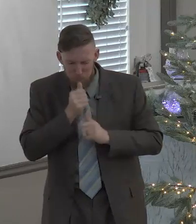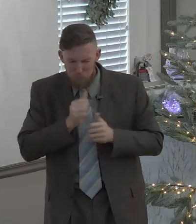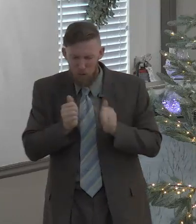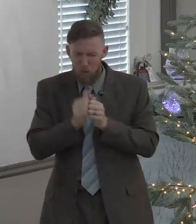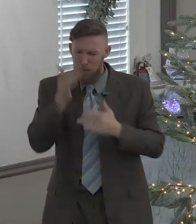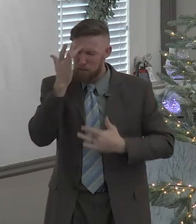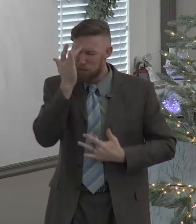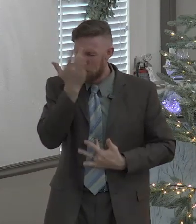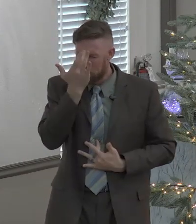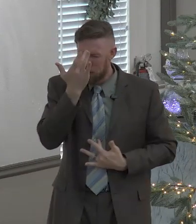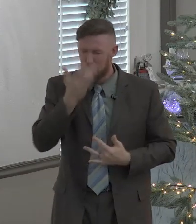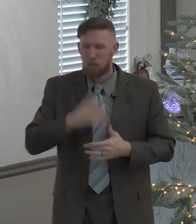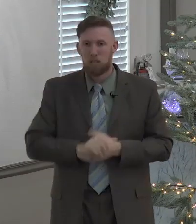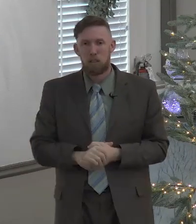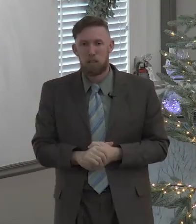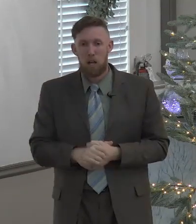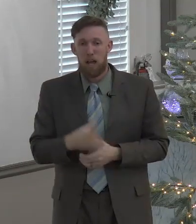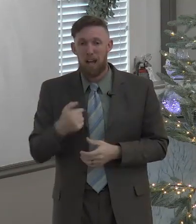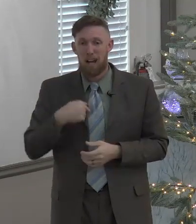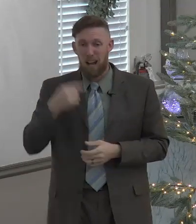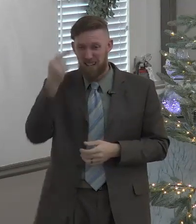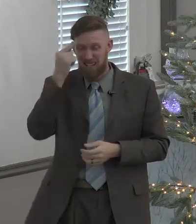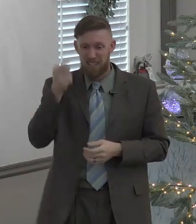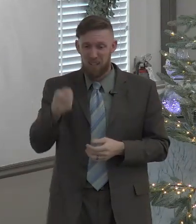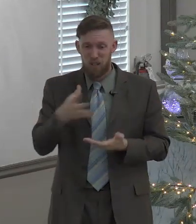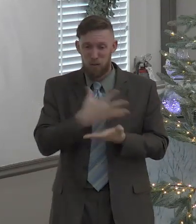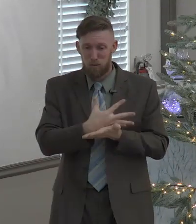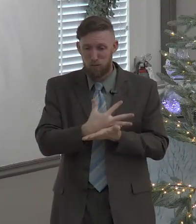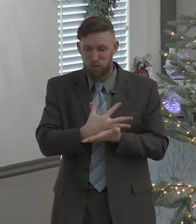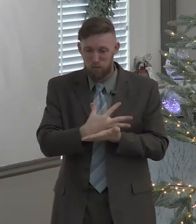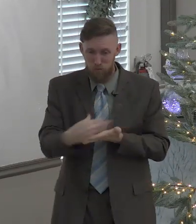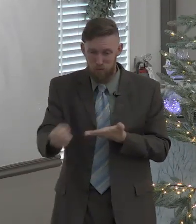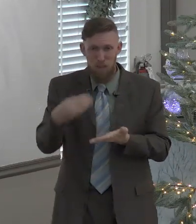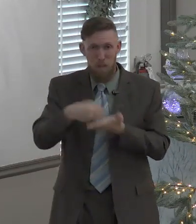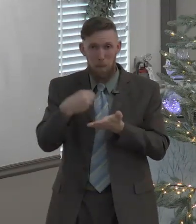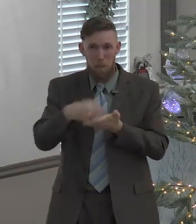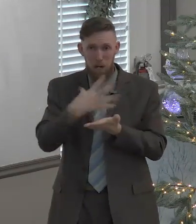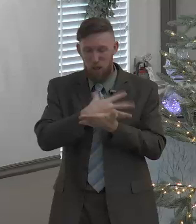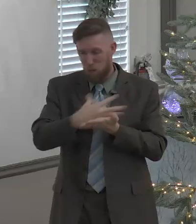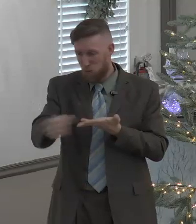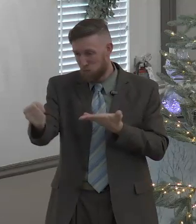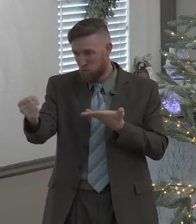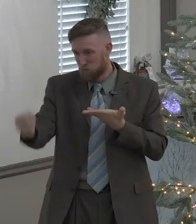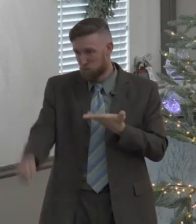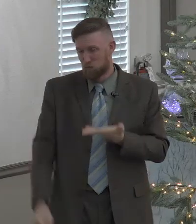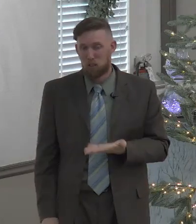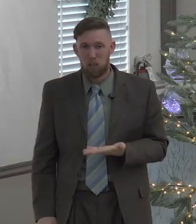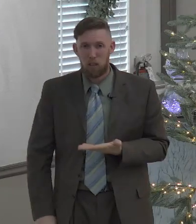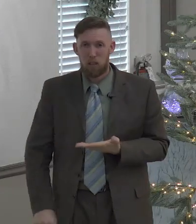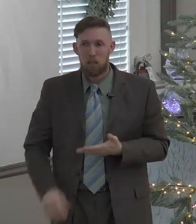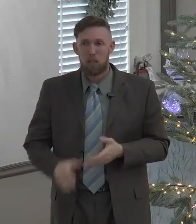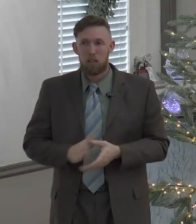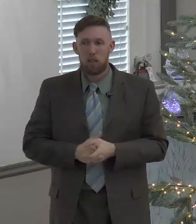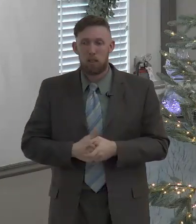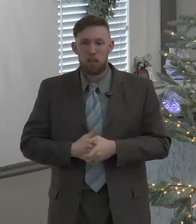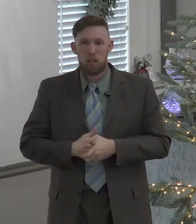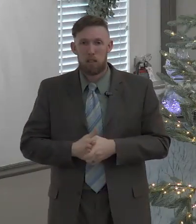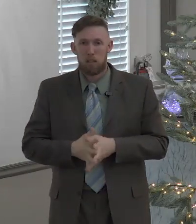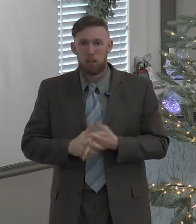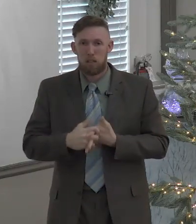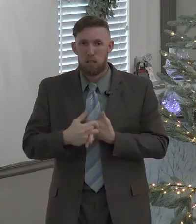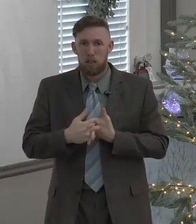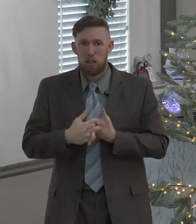years. And she was desperate. Not only that, I think she was broke. She had